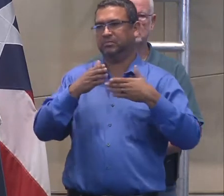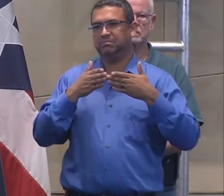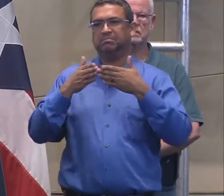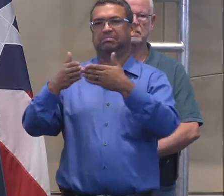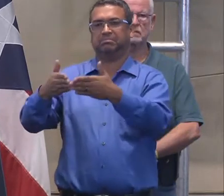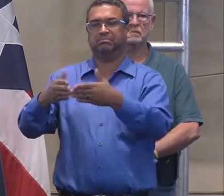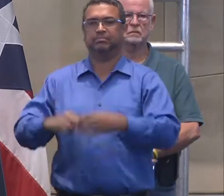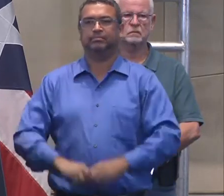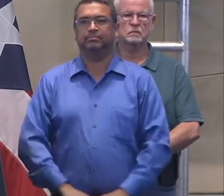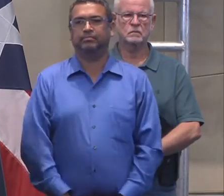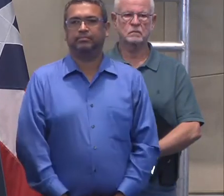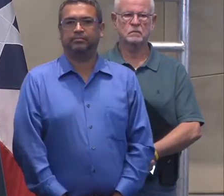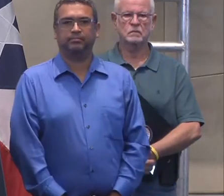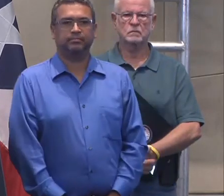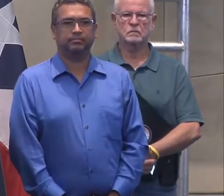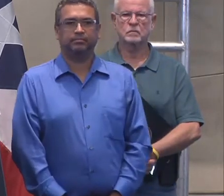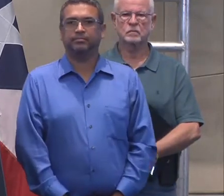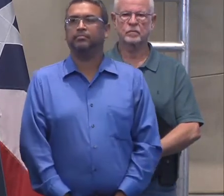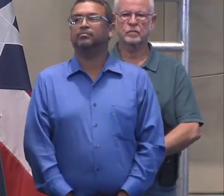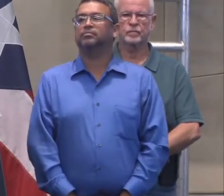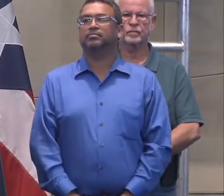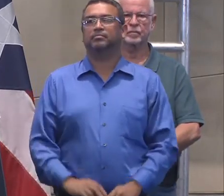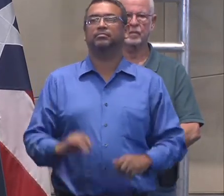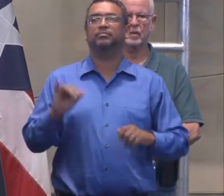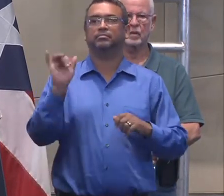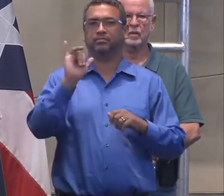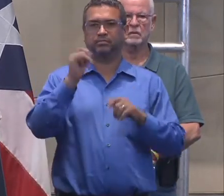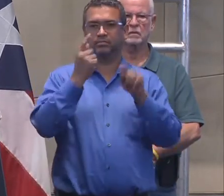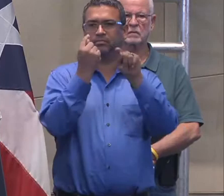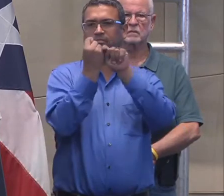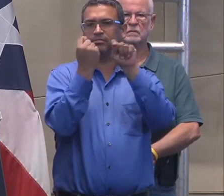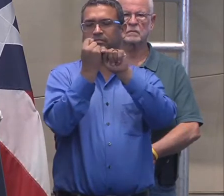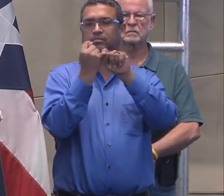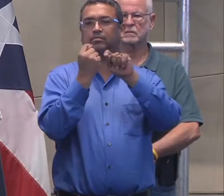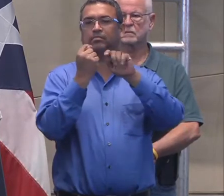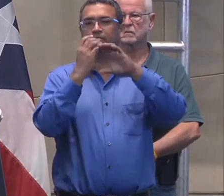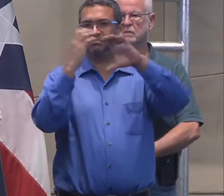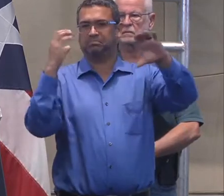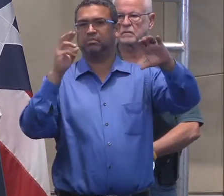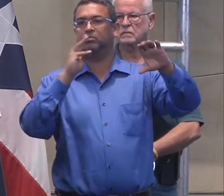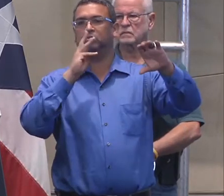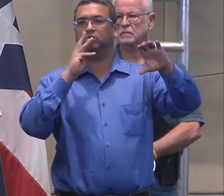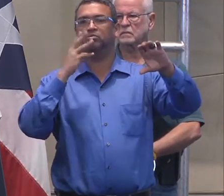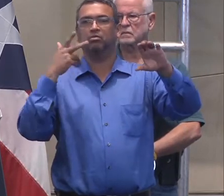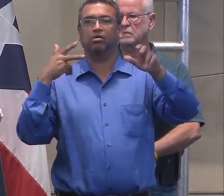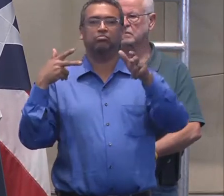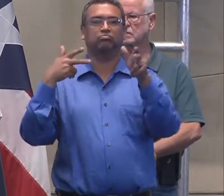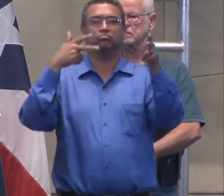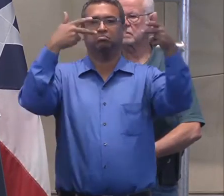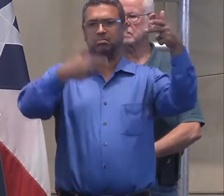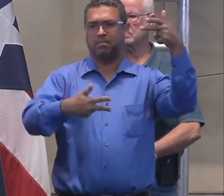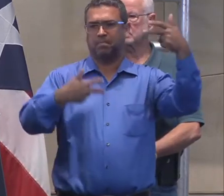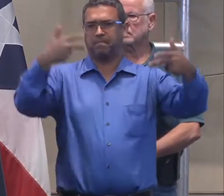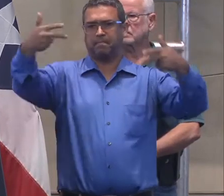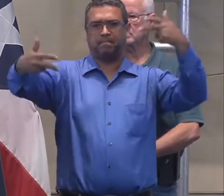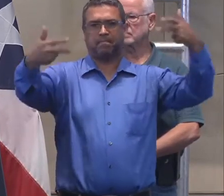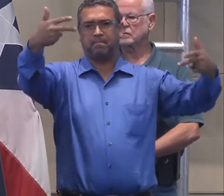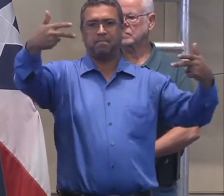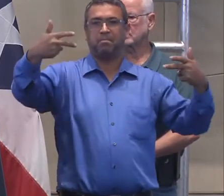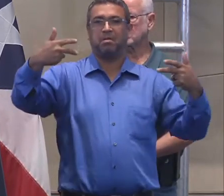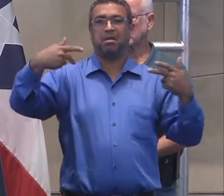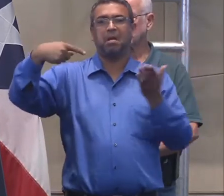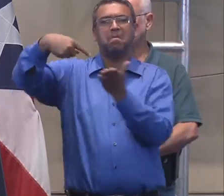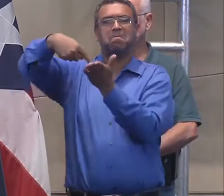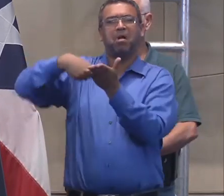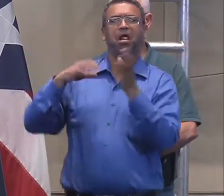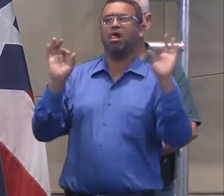tankers to the different municipalities at no charge. So we've made